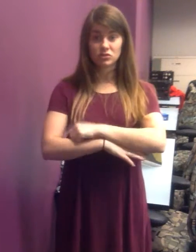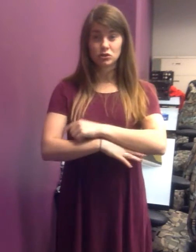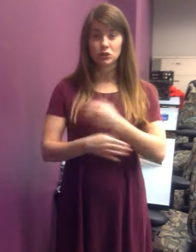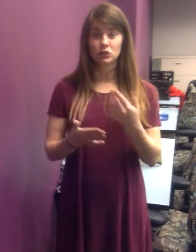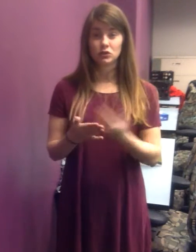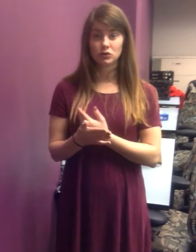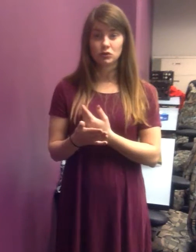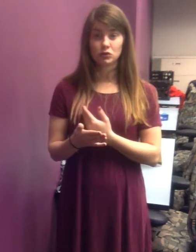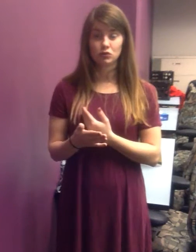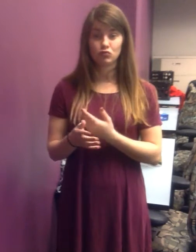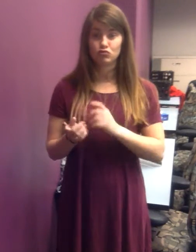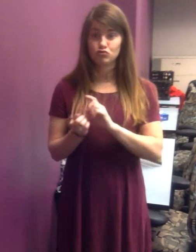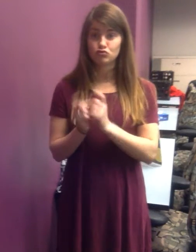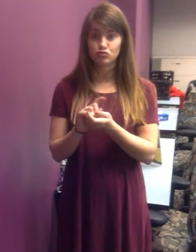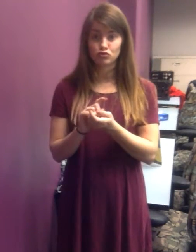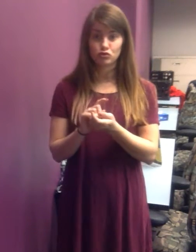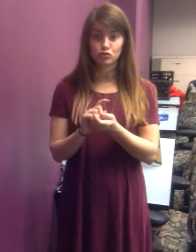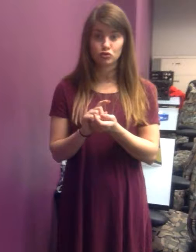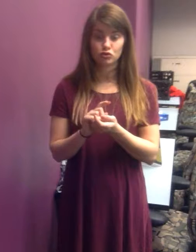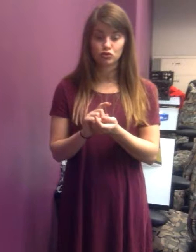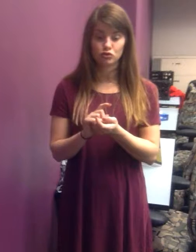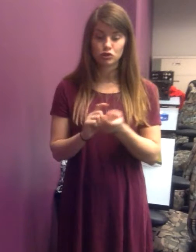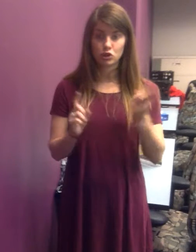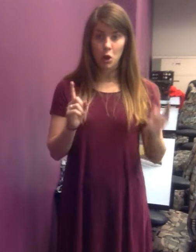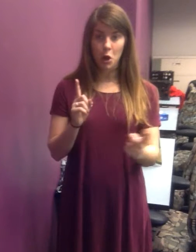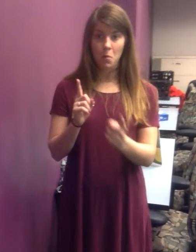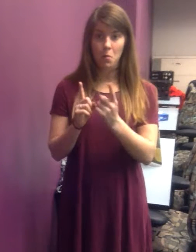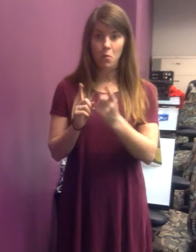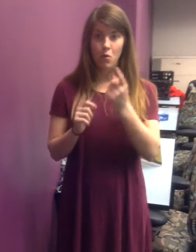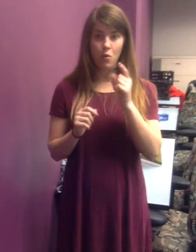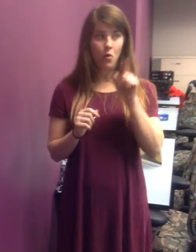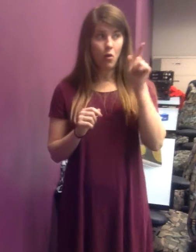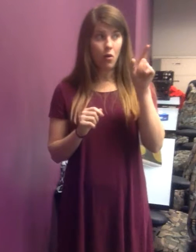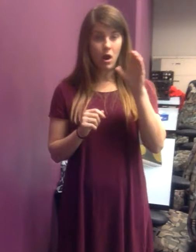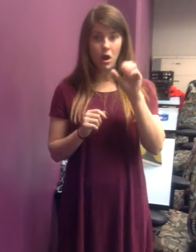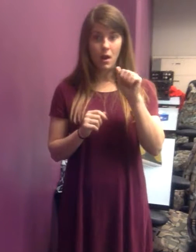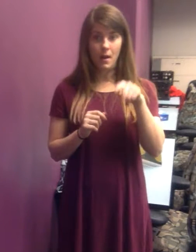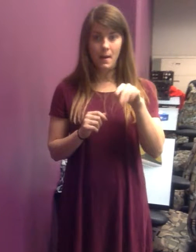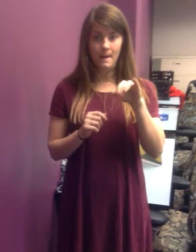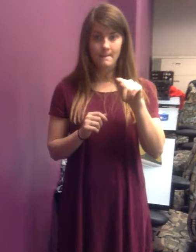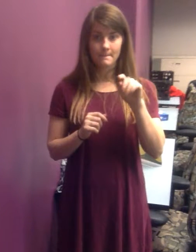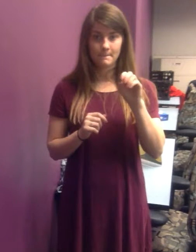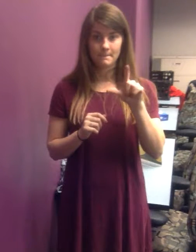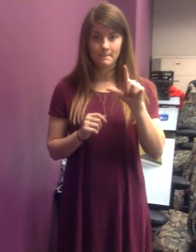who wasn't talking about it. Fred Upton, who is chairman of the House Energy and Commerce